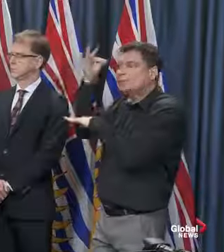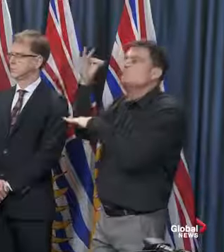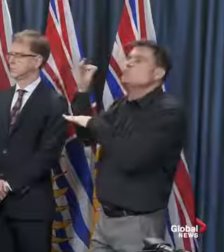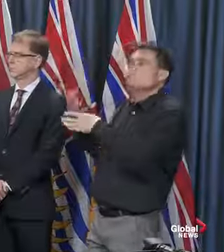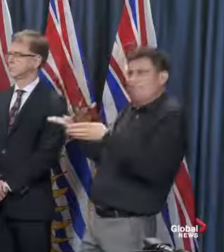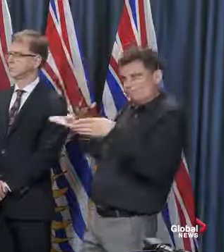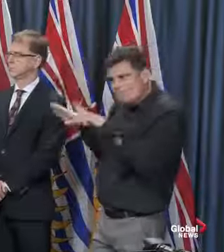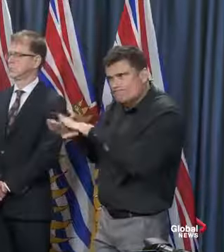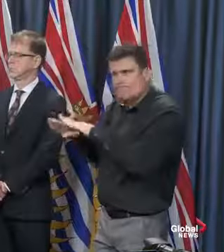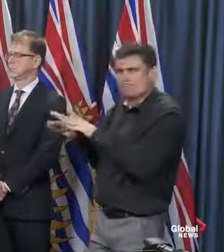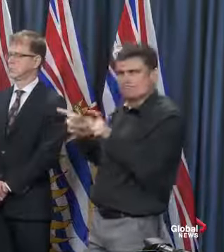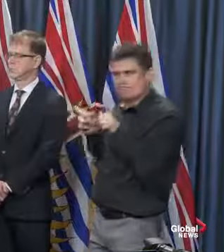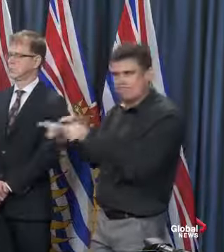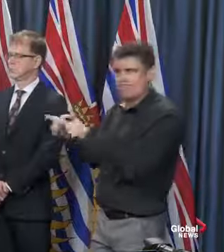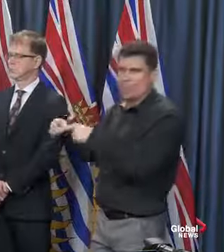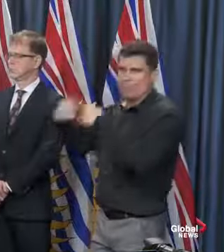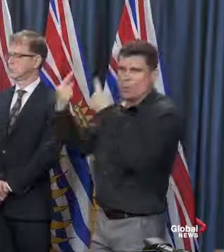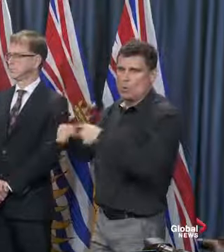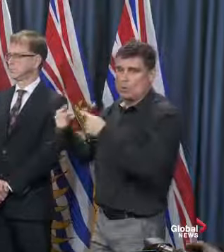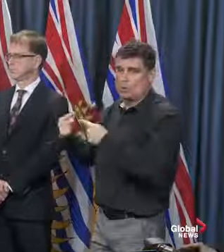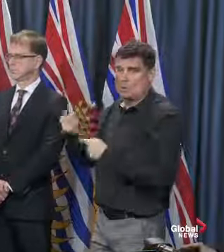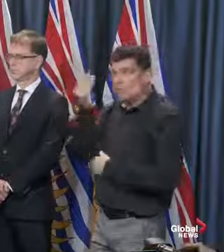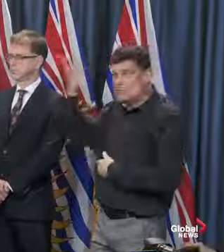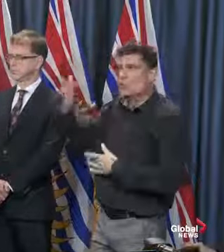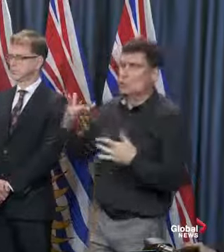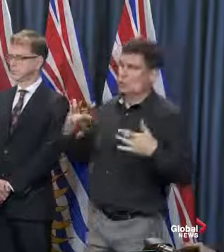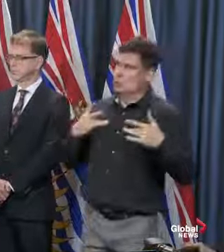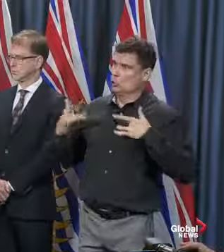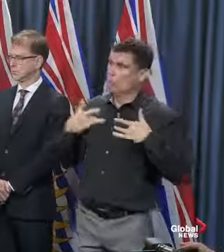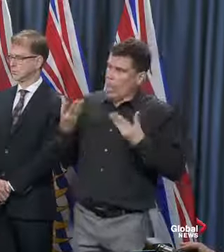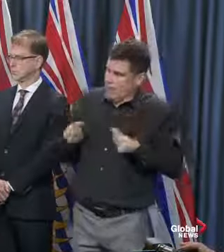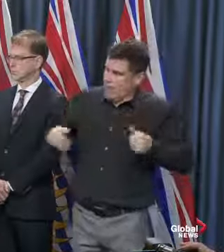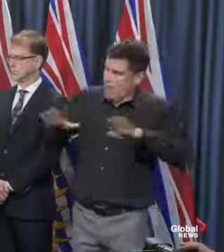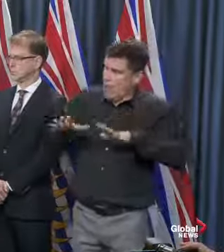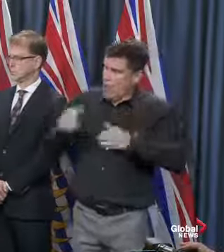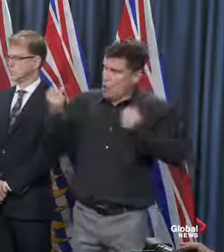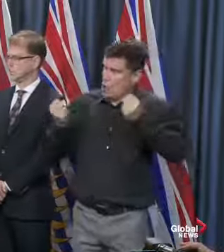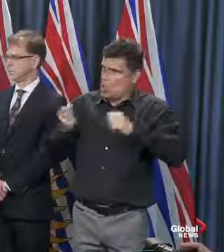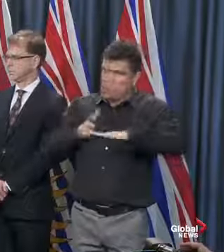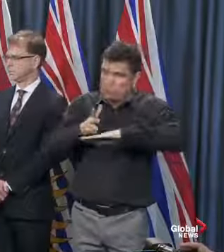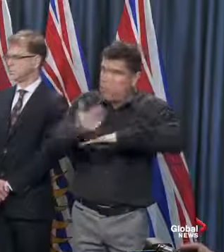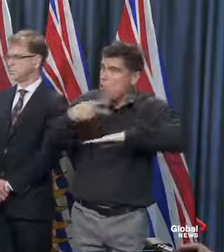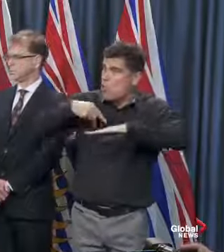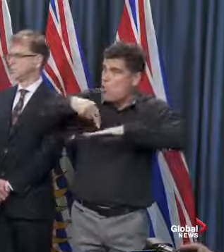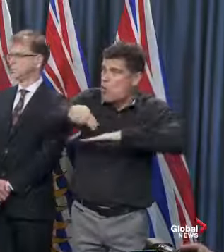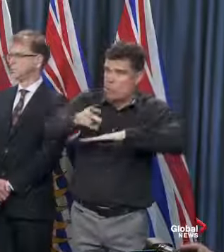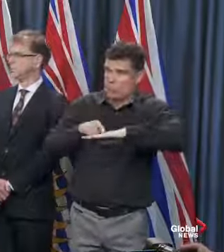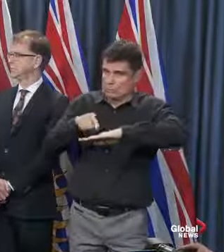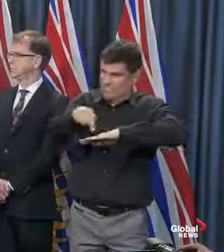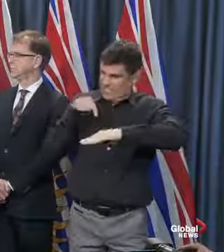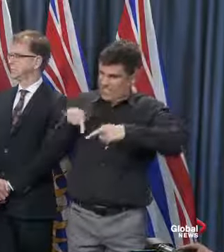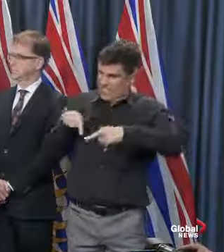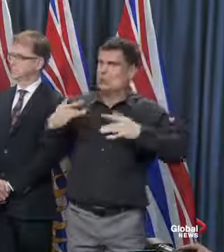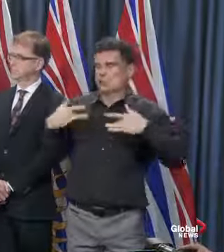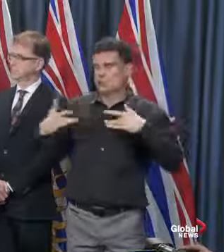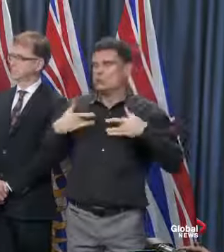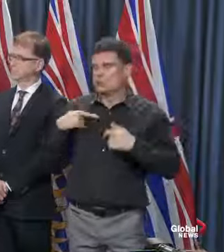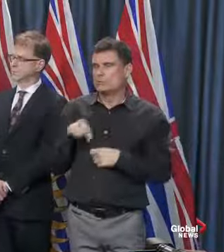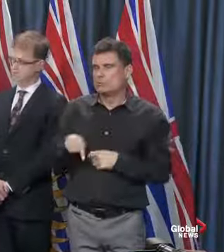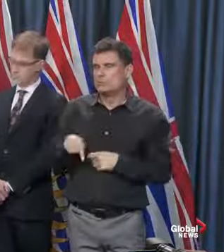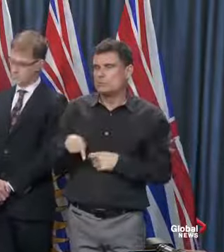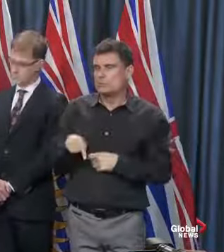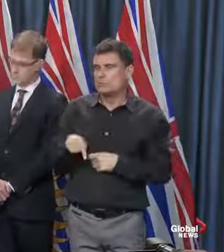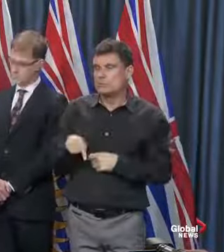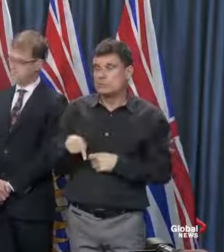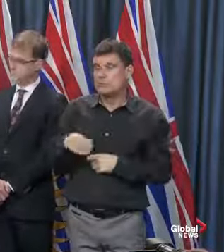concerns known about our land border. There are clearly reasons that we need to have crossing of our land borders for essential